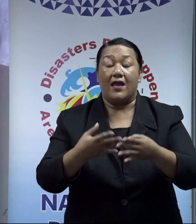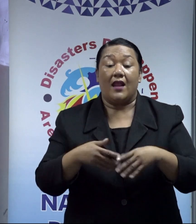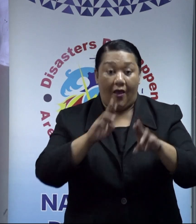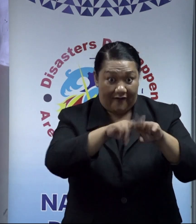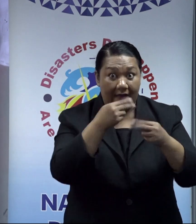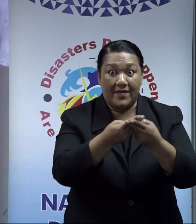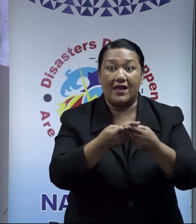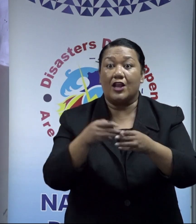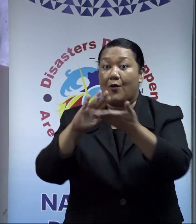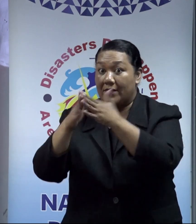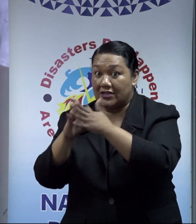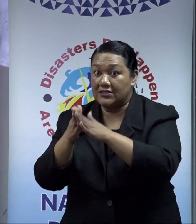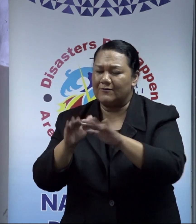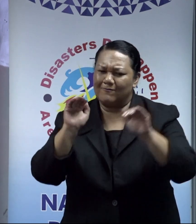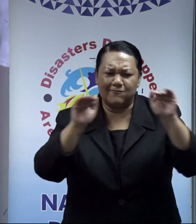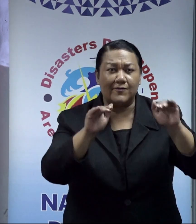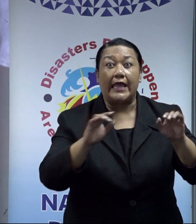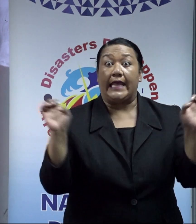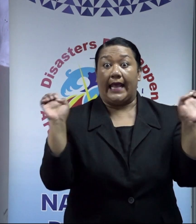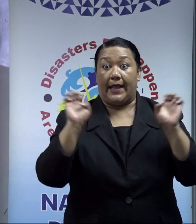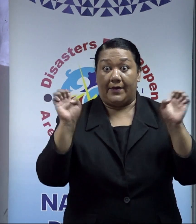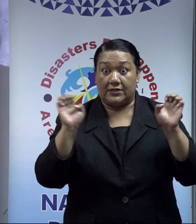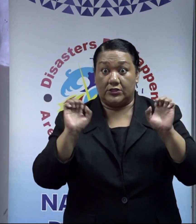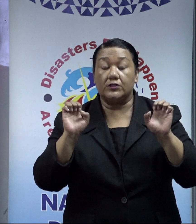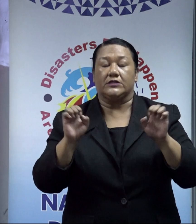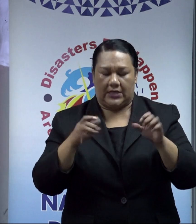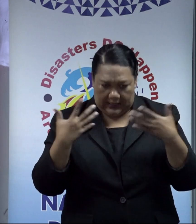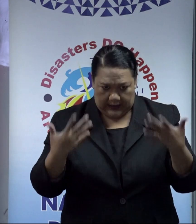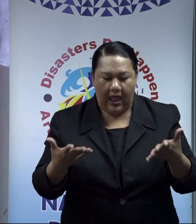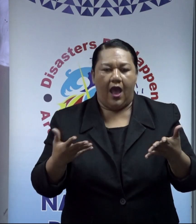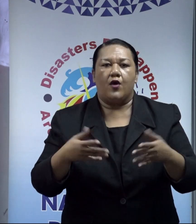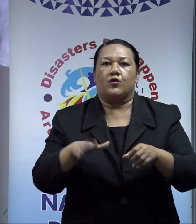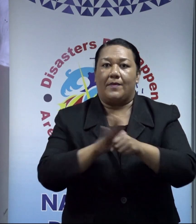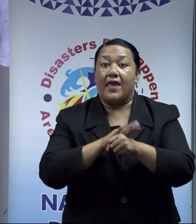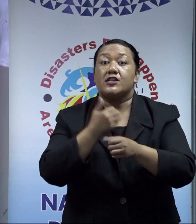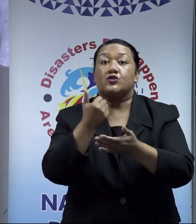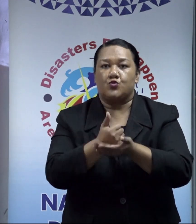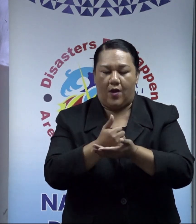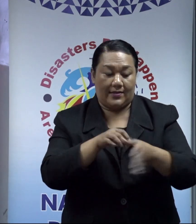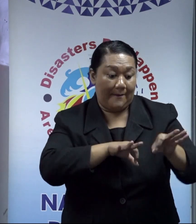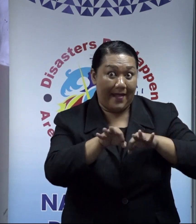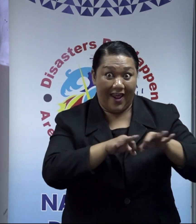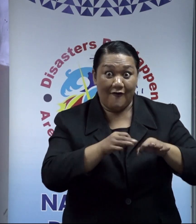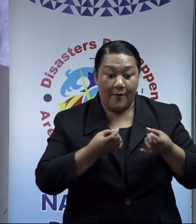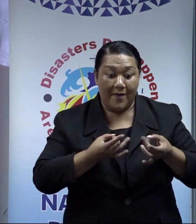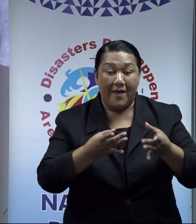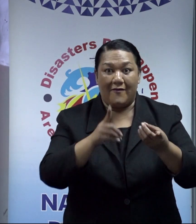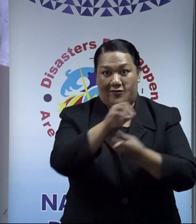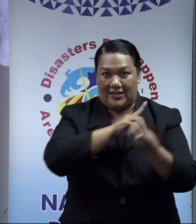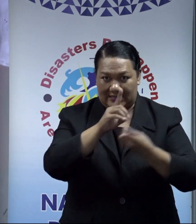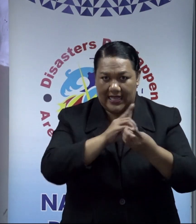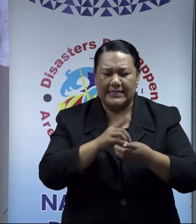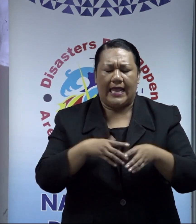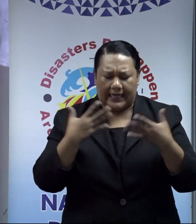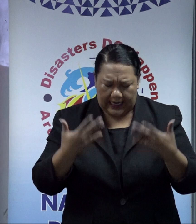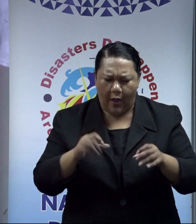prepare emergency kits and put into practice their family and community disaster preparedness plan. Take the necessary steps